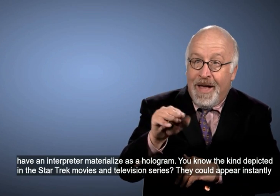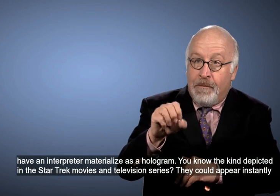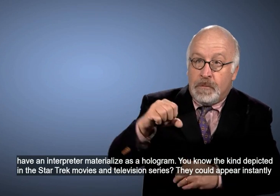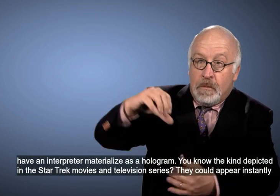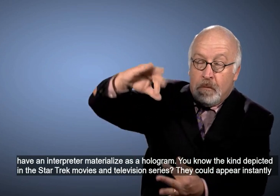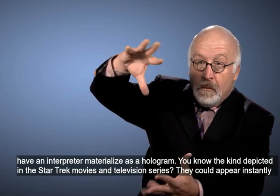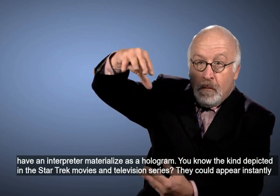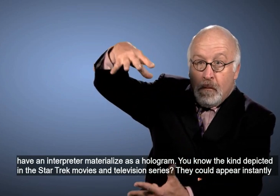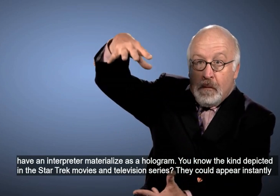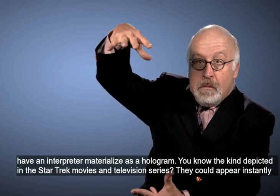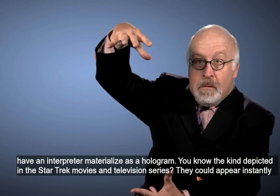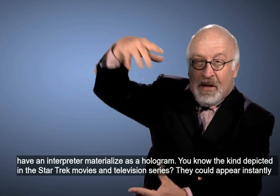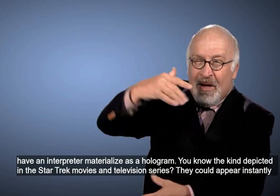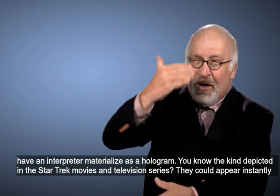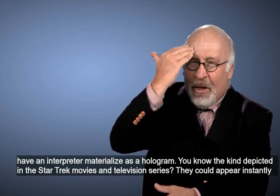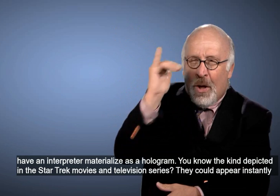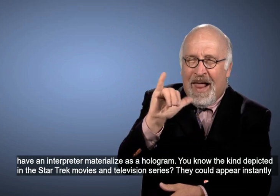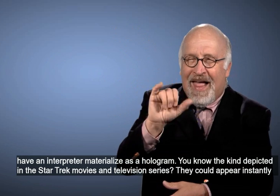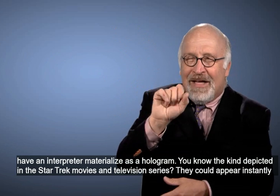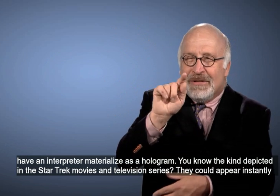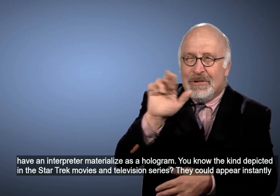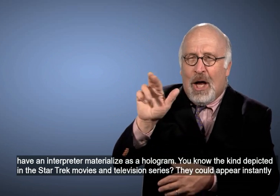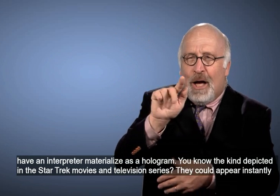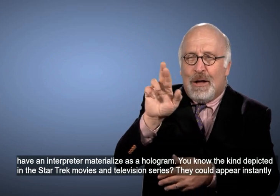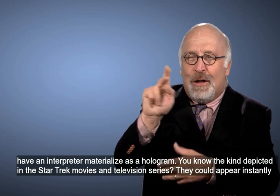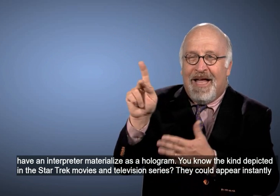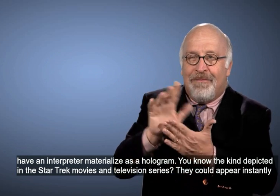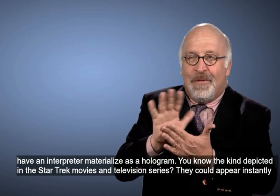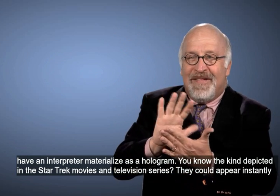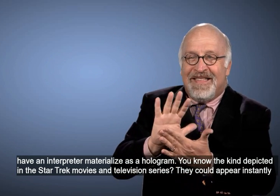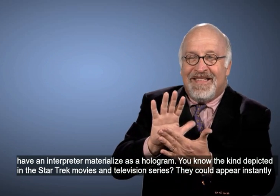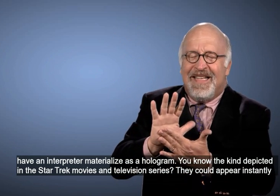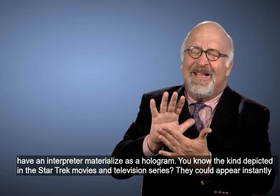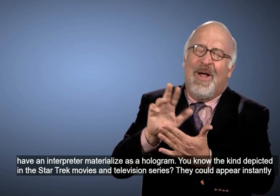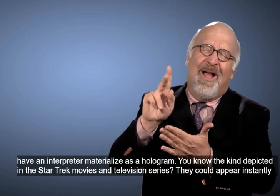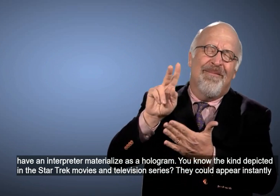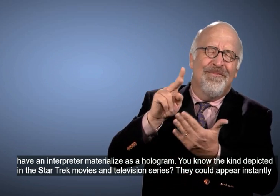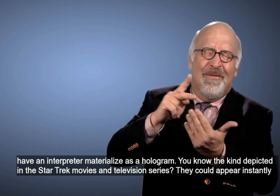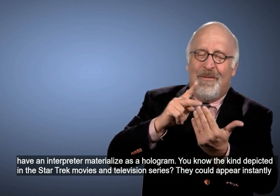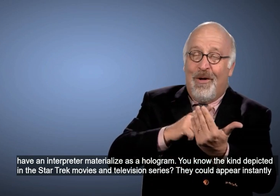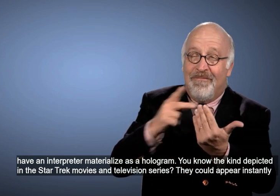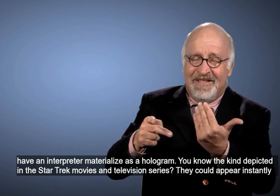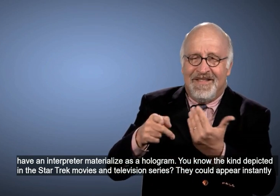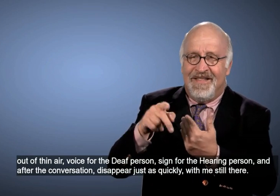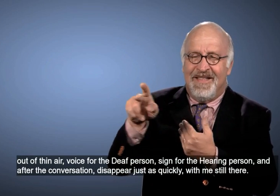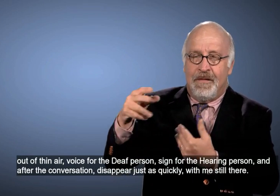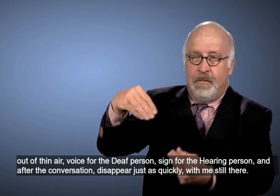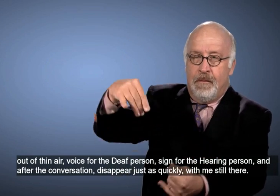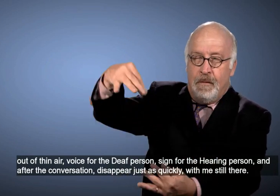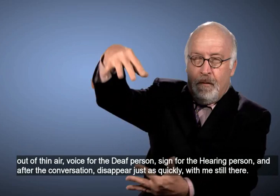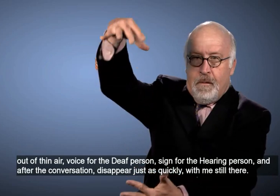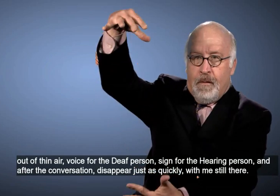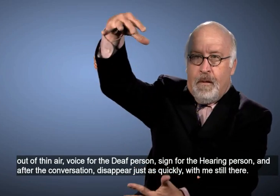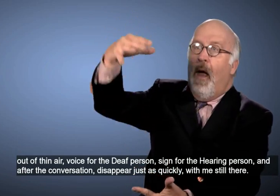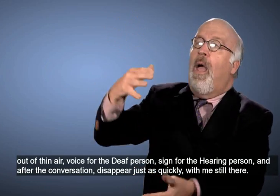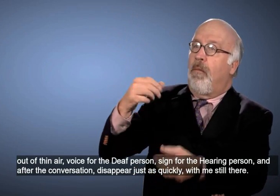Star Trek movies and television series? They could appear instantly out of thin air,